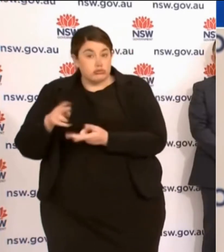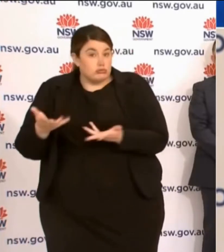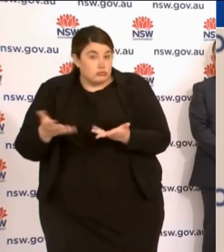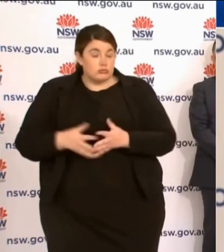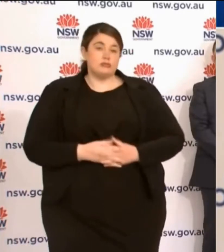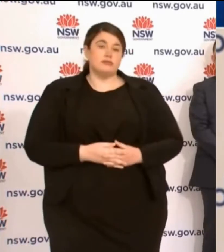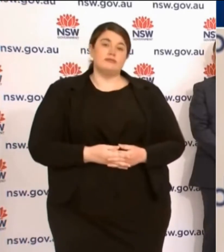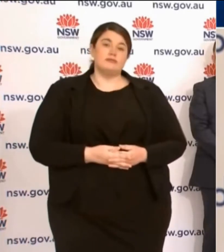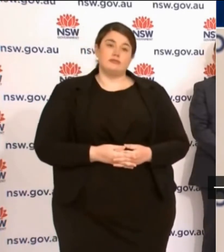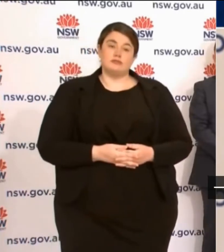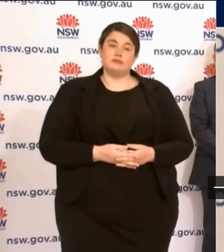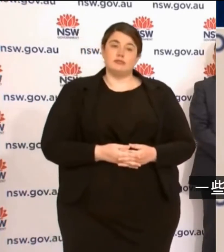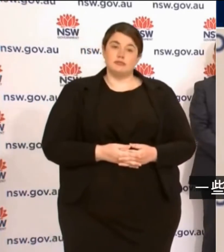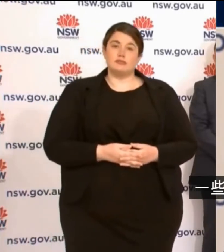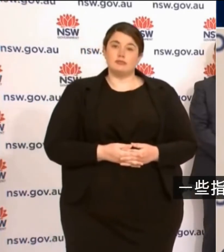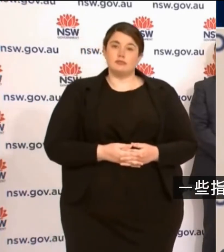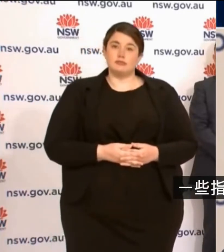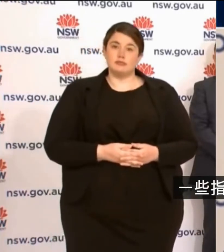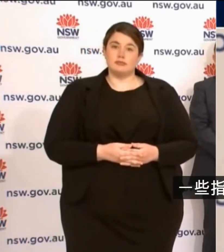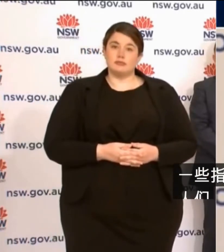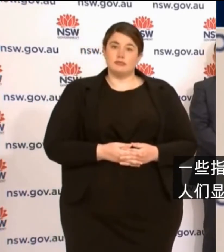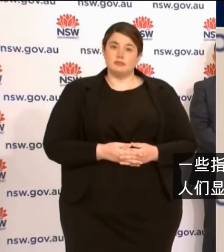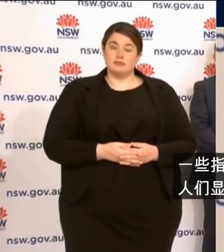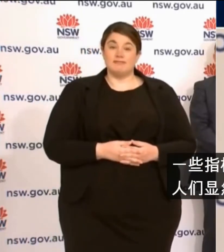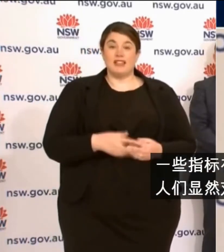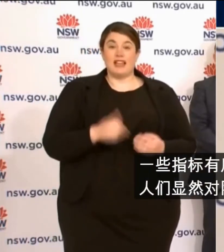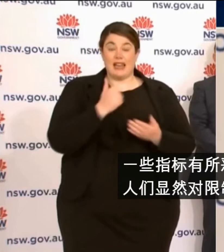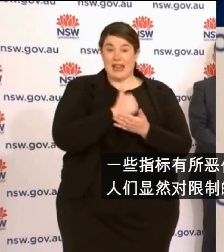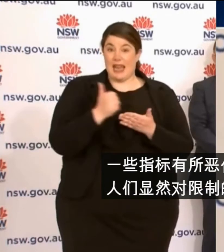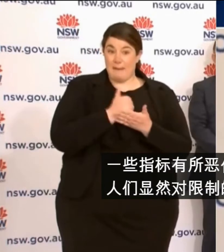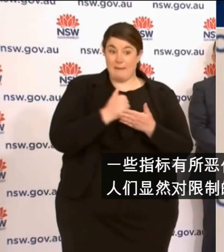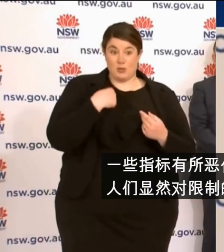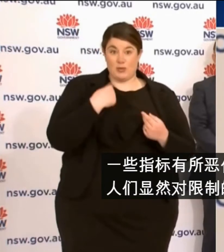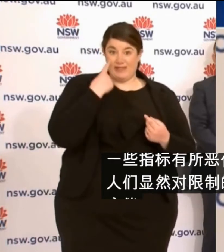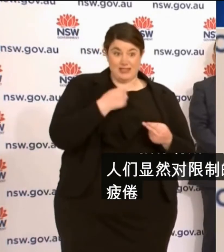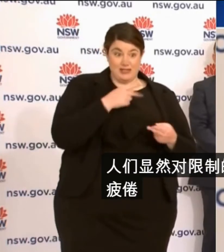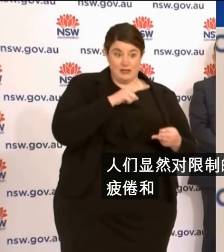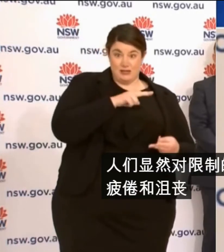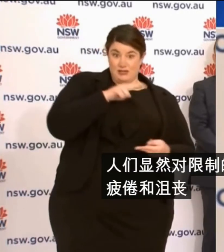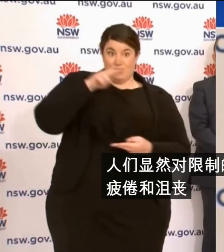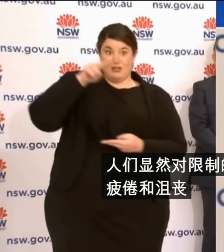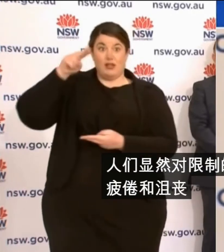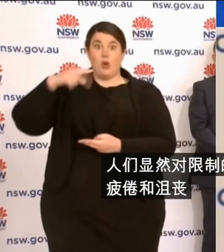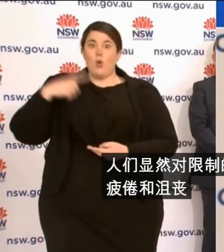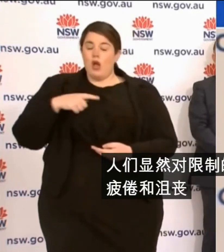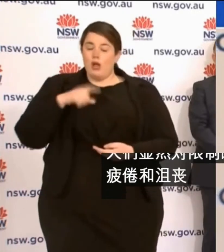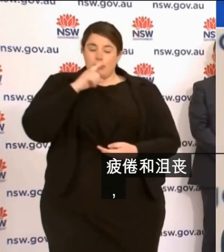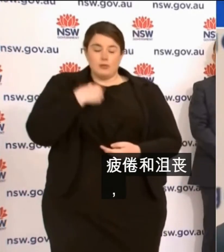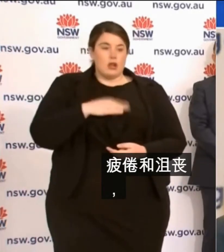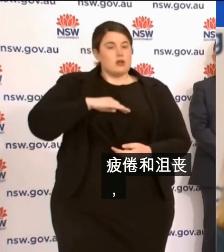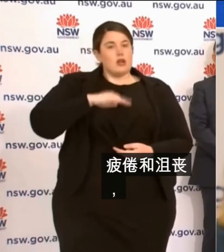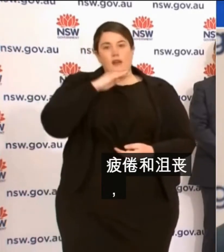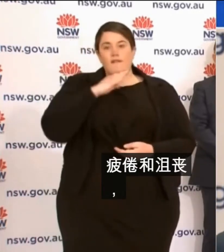deterioration in some of those metrics because people are obviously feeling so tired and frustrated